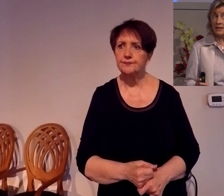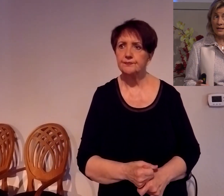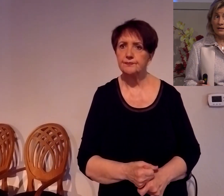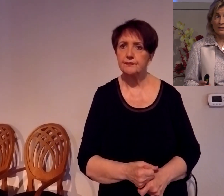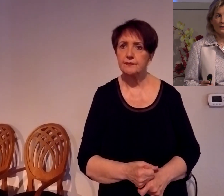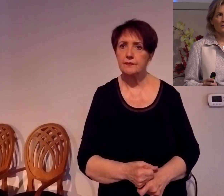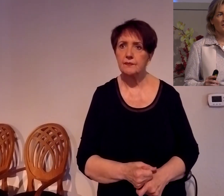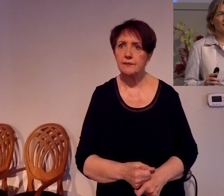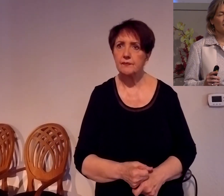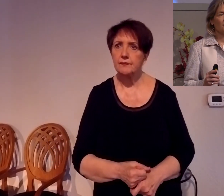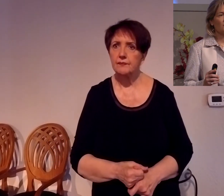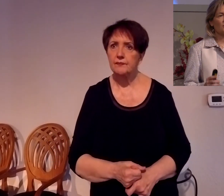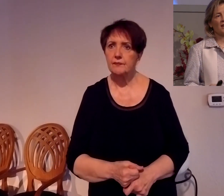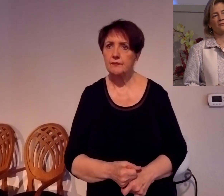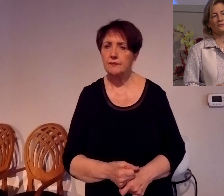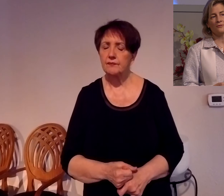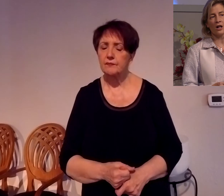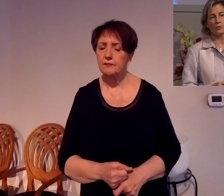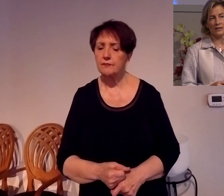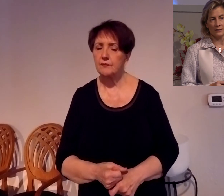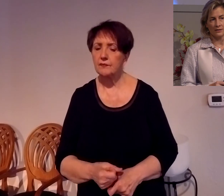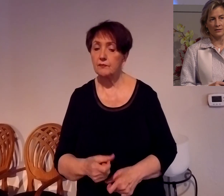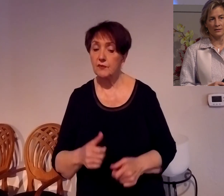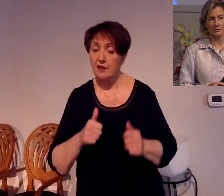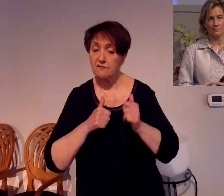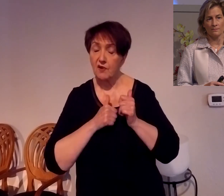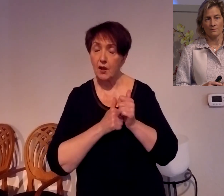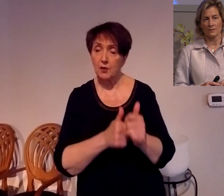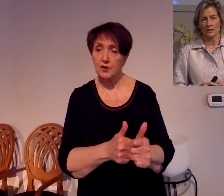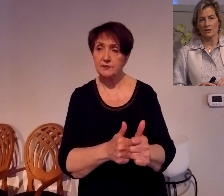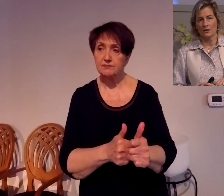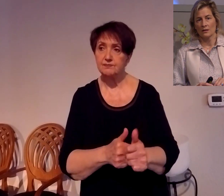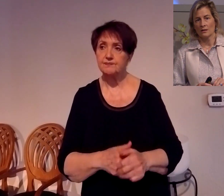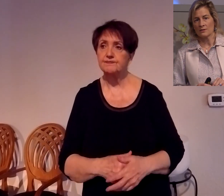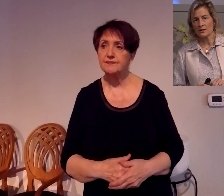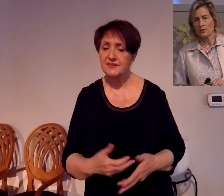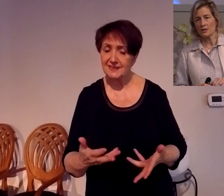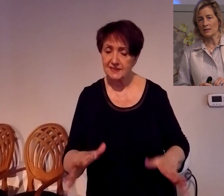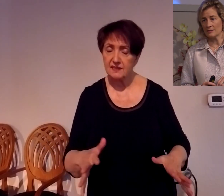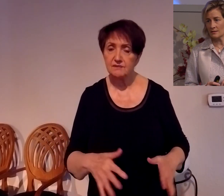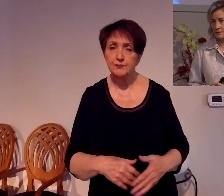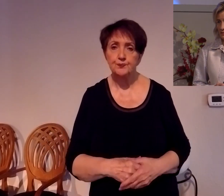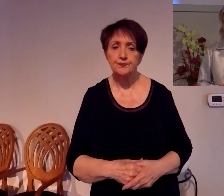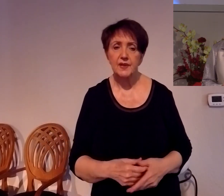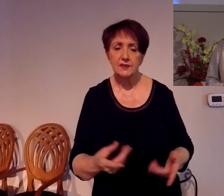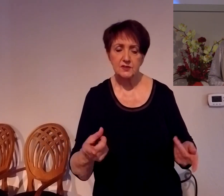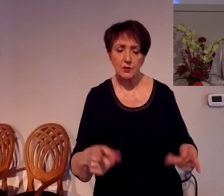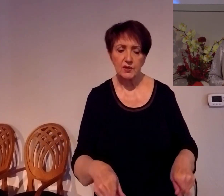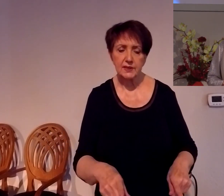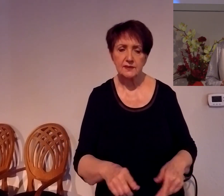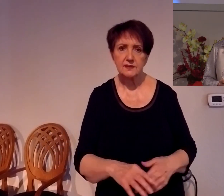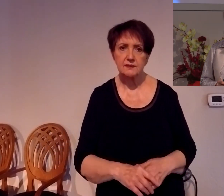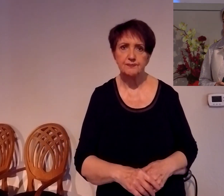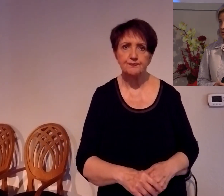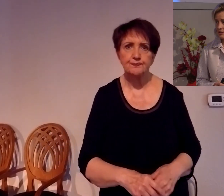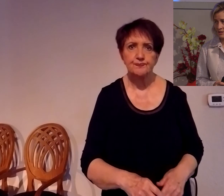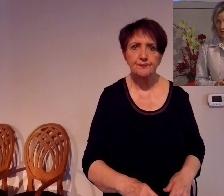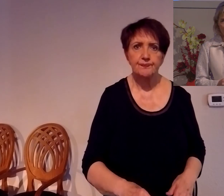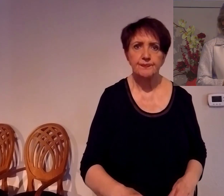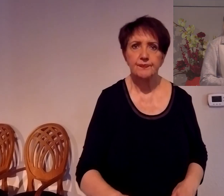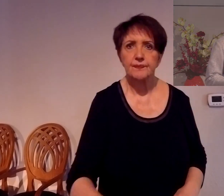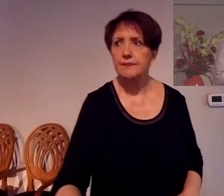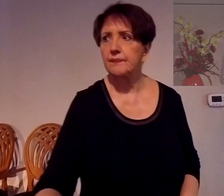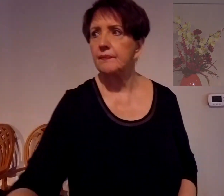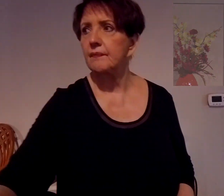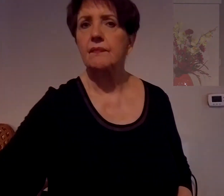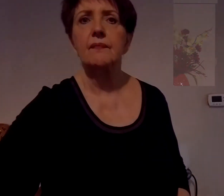And we just have to follow it. And so it is. Julie, come on